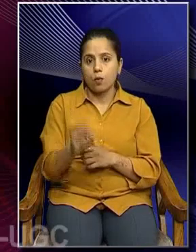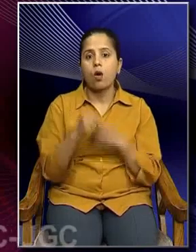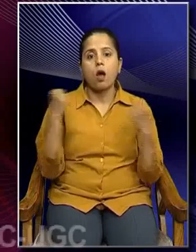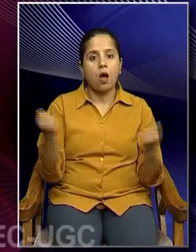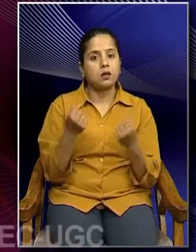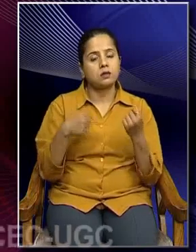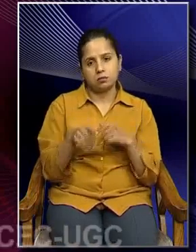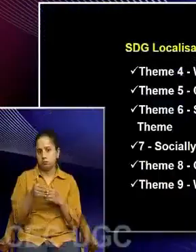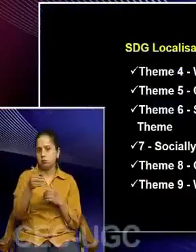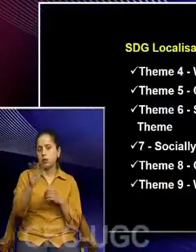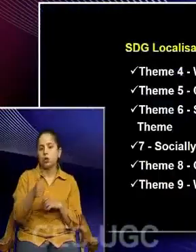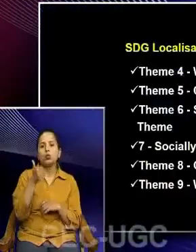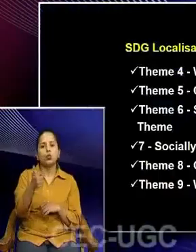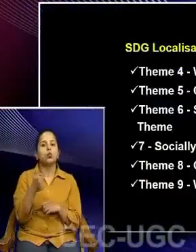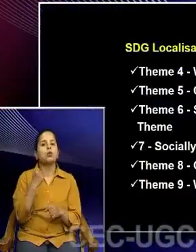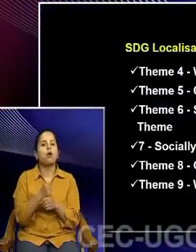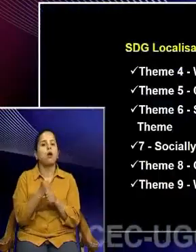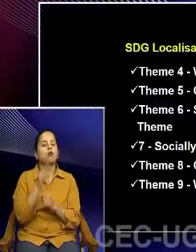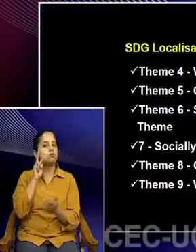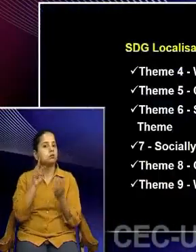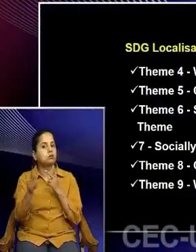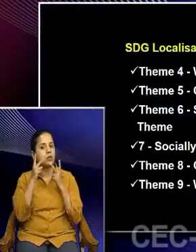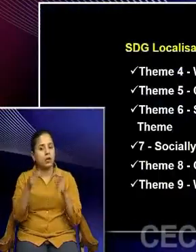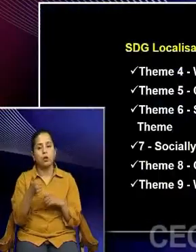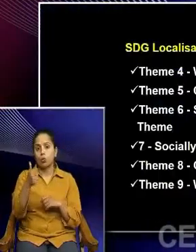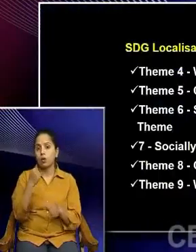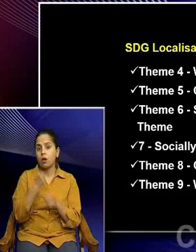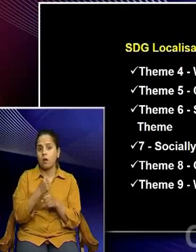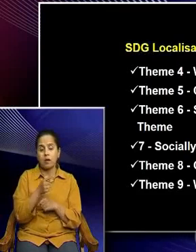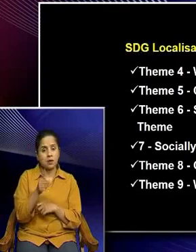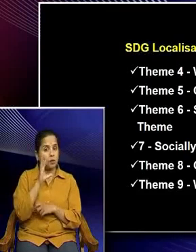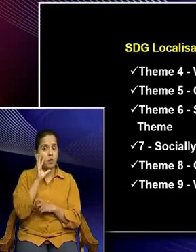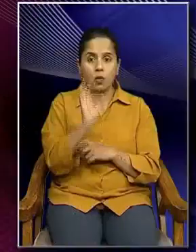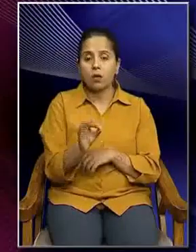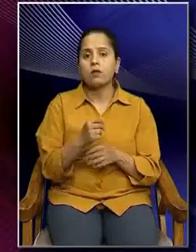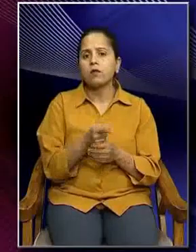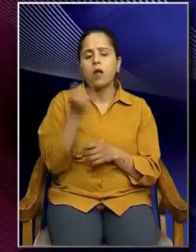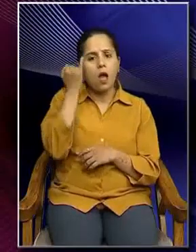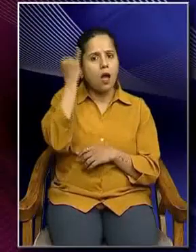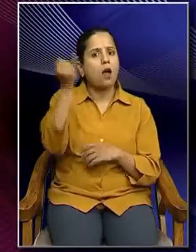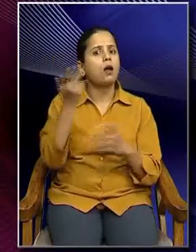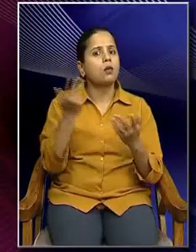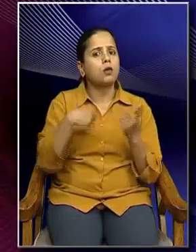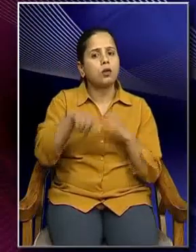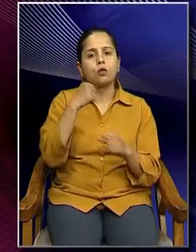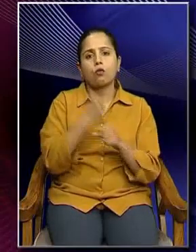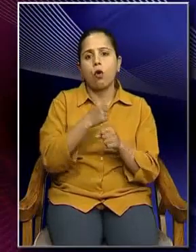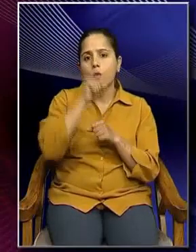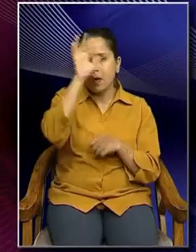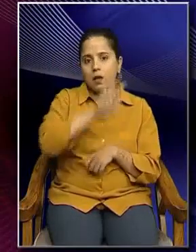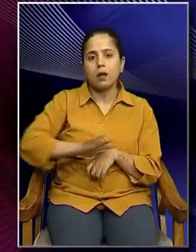underway. Then good governance. So good governance is again very critical. So the idea of the Government of India is